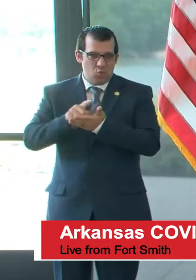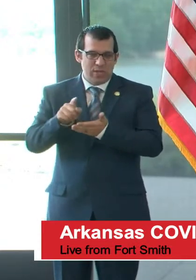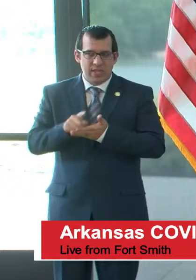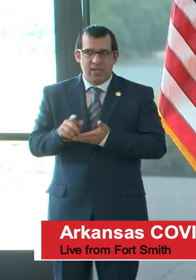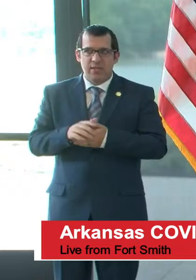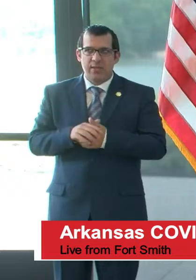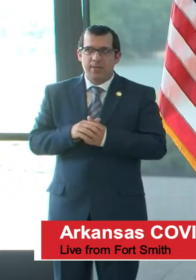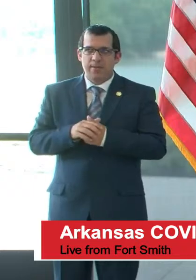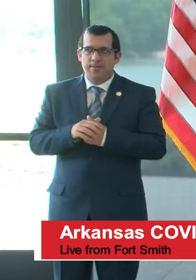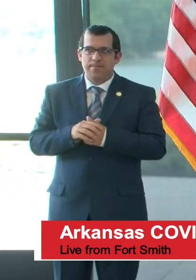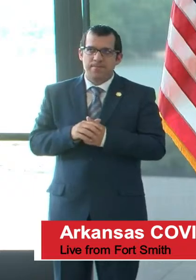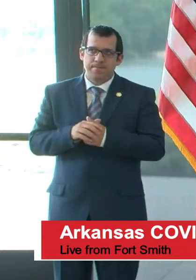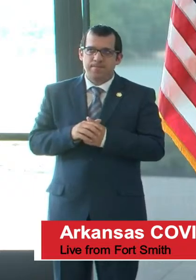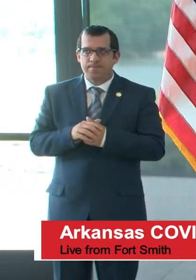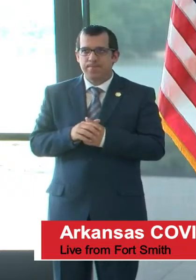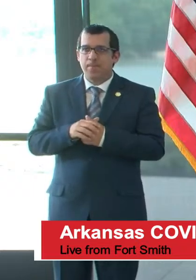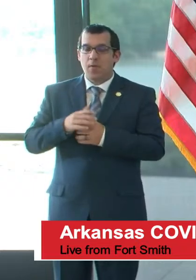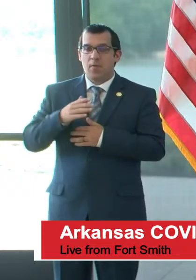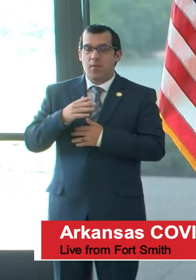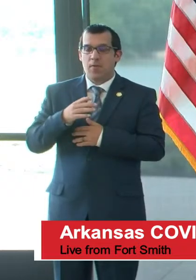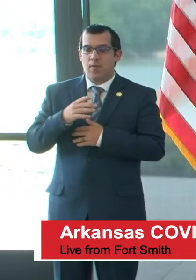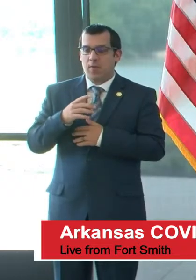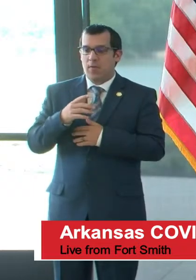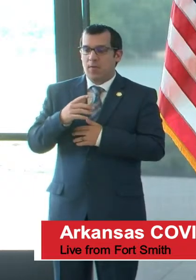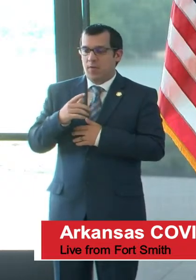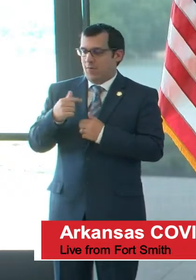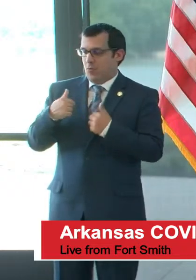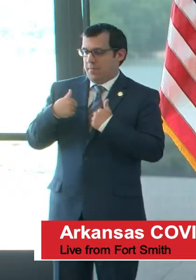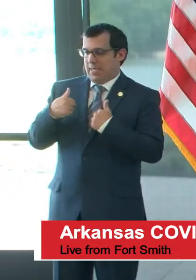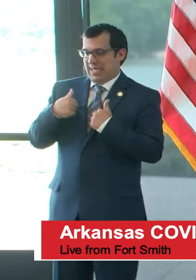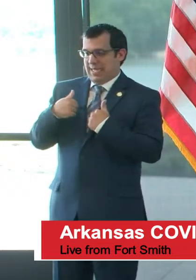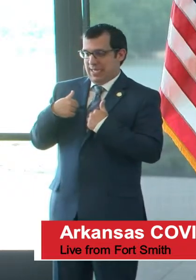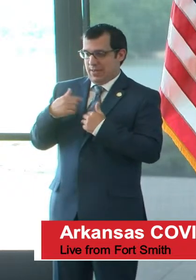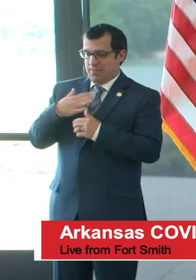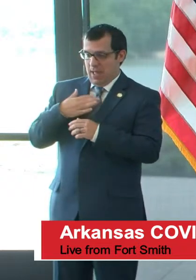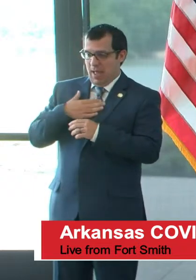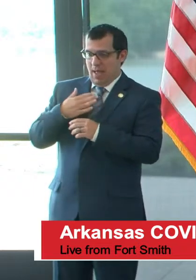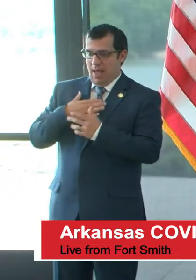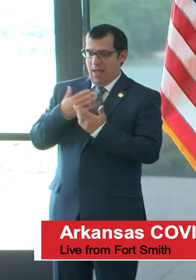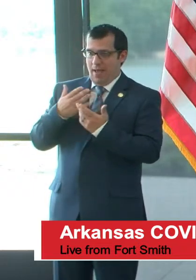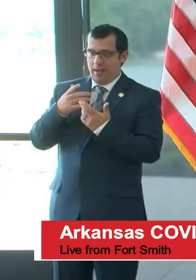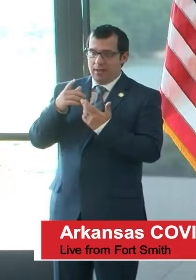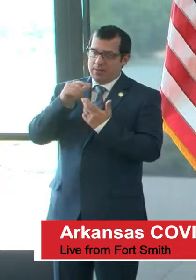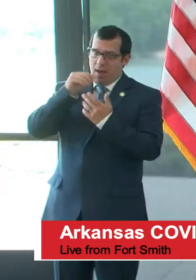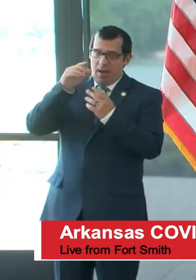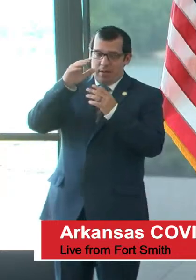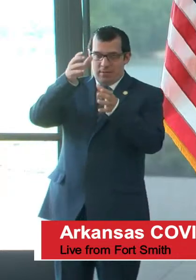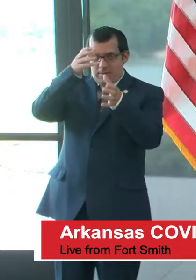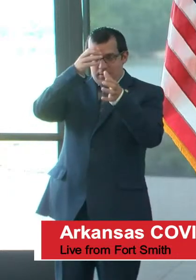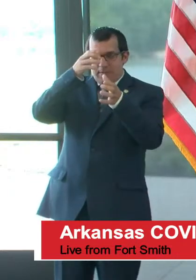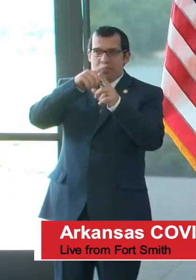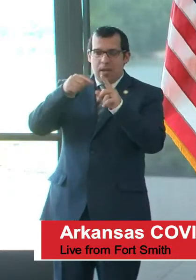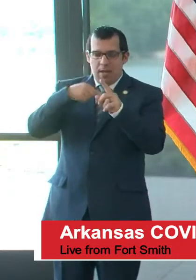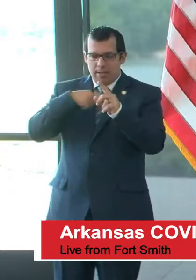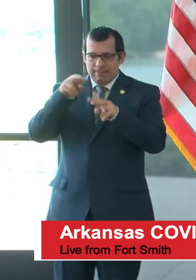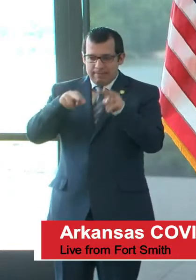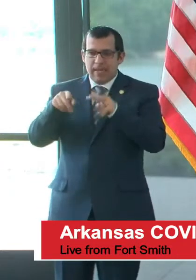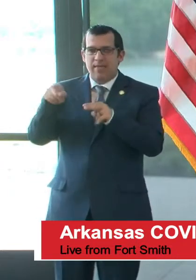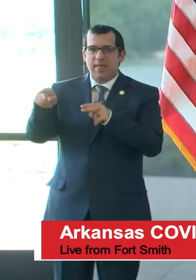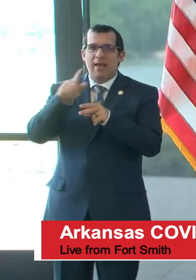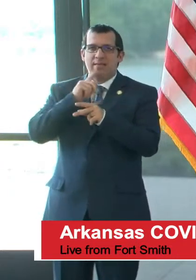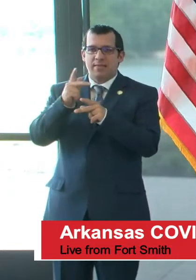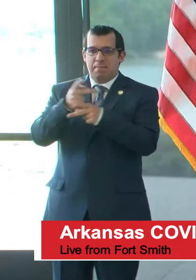They're really, from my viewpoint, my layman's viewpoint, they're really